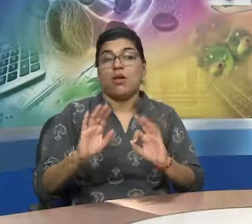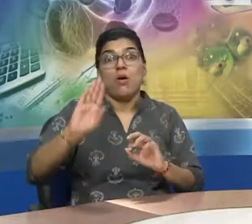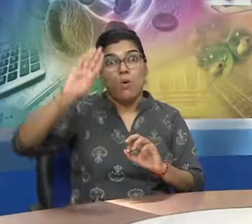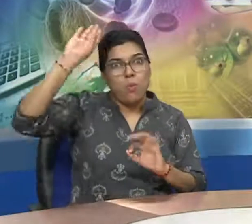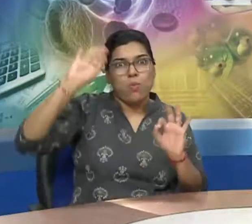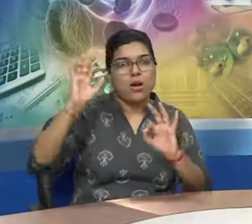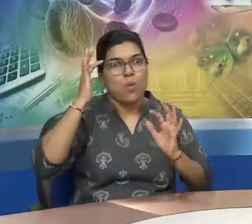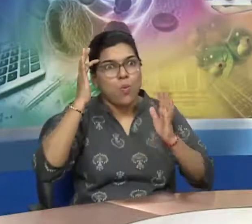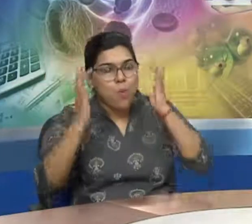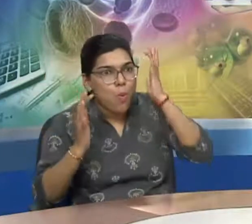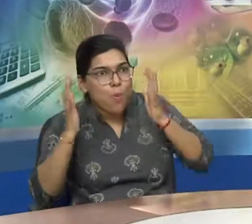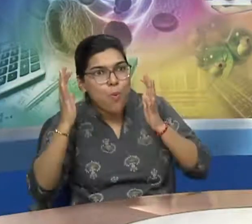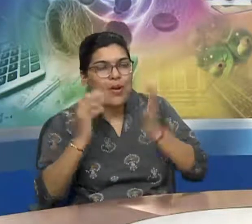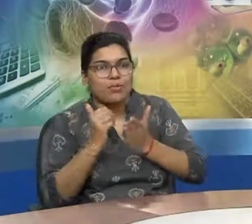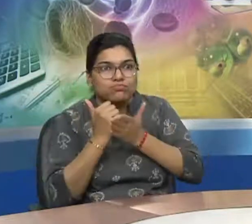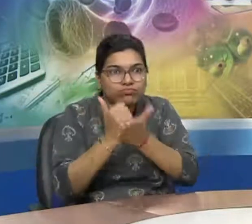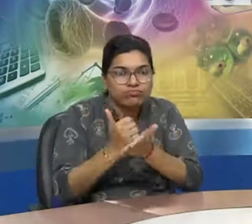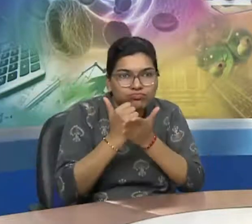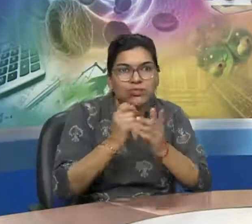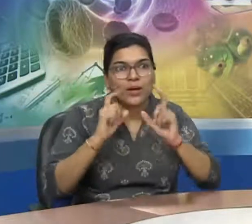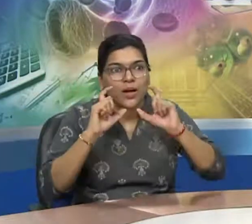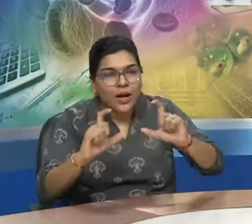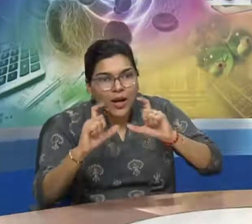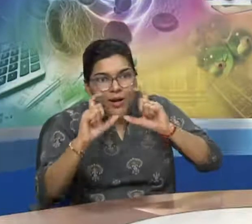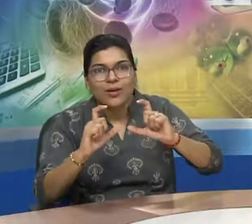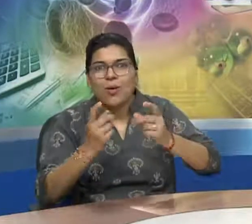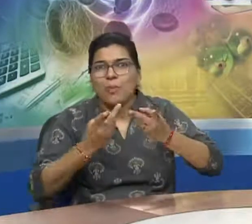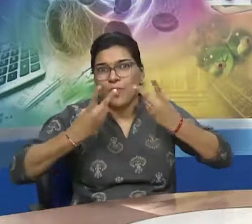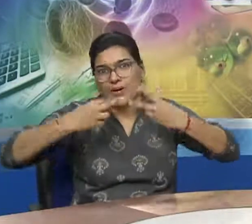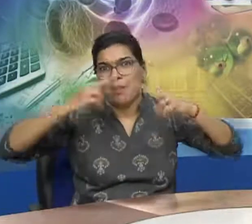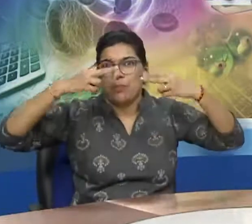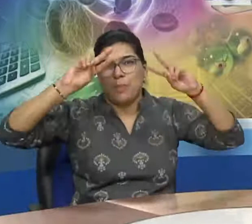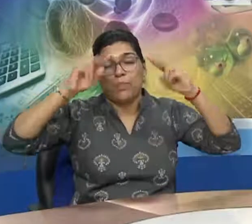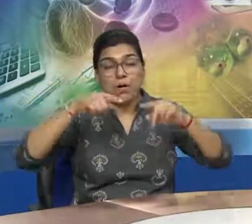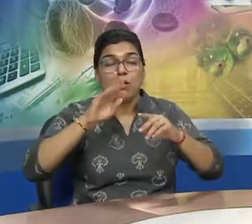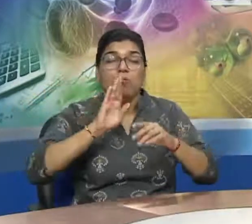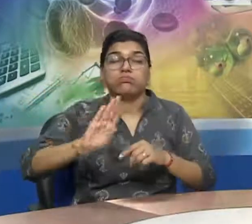about each other than they are in the busy modern day world.